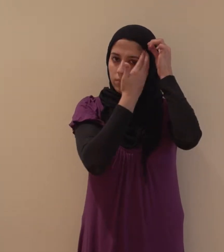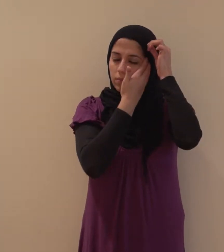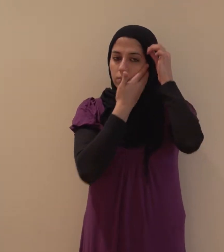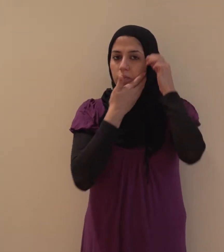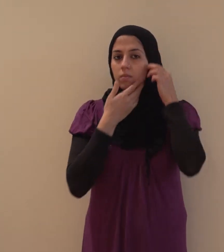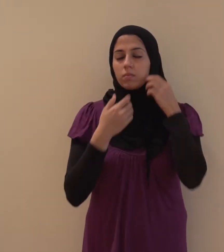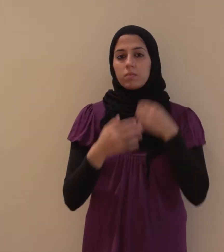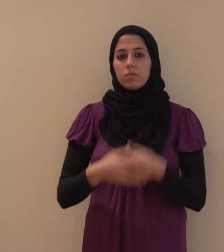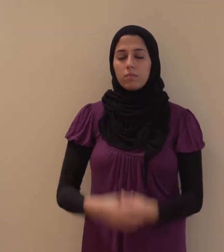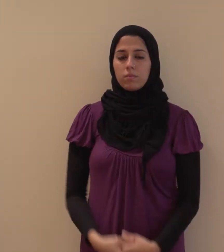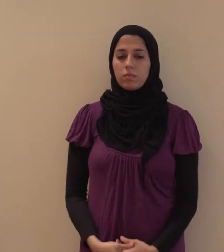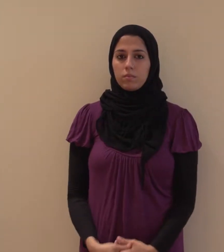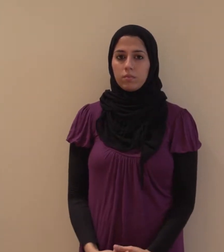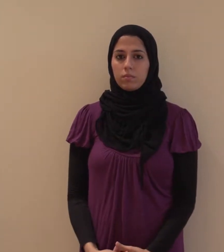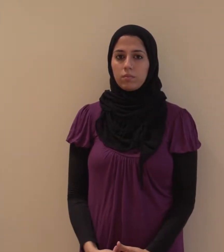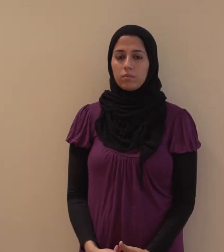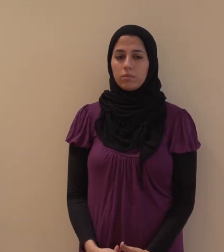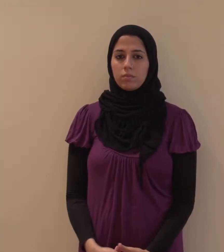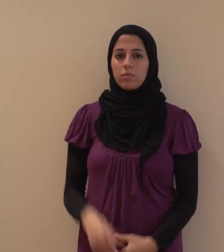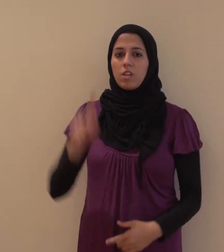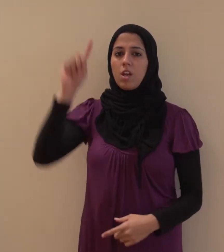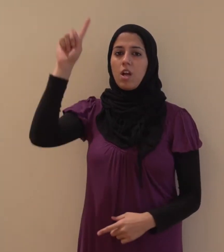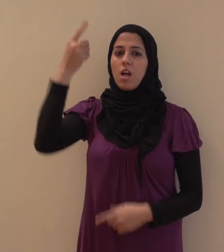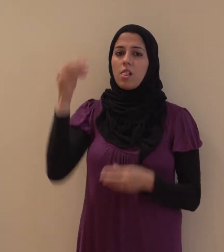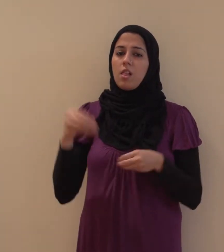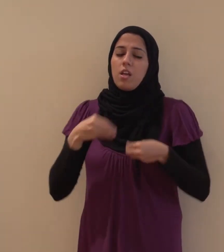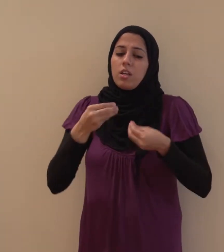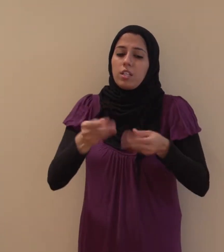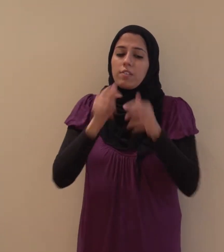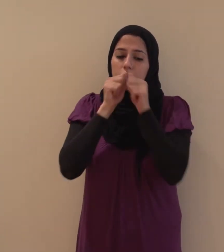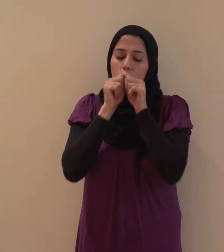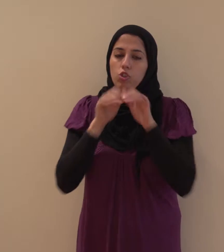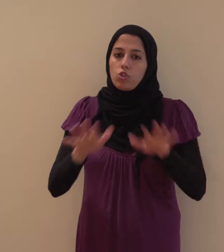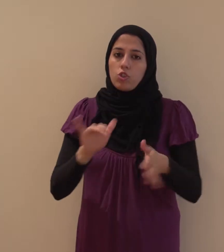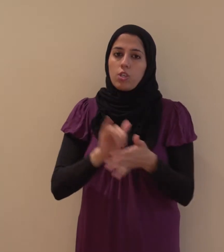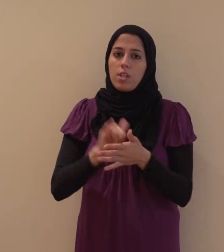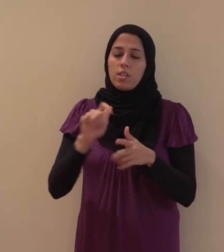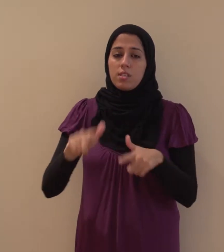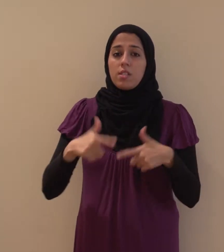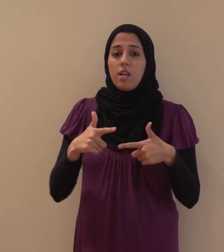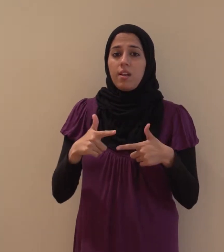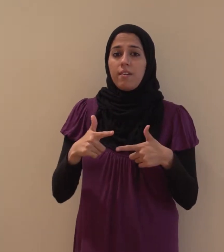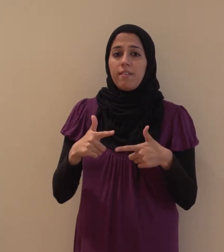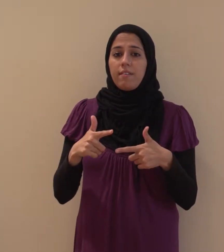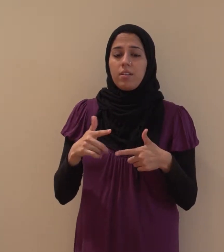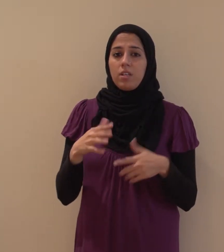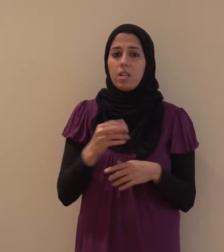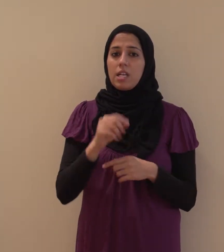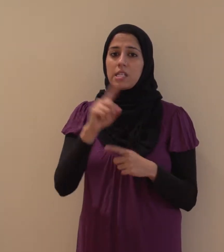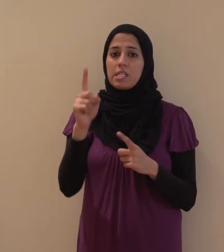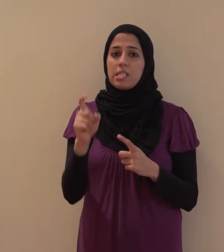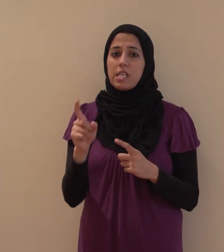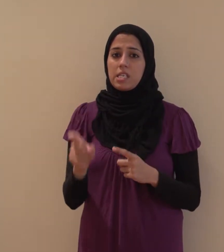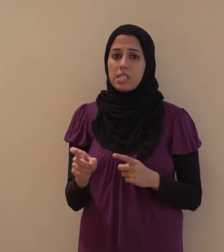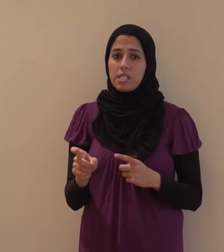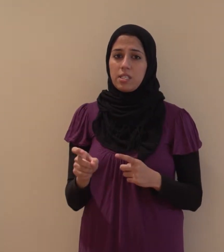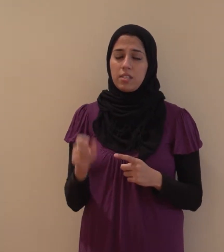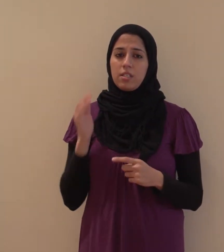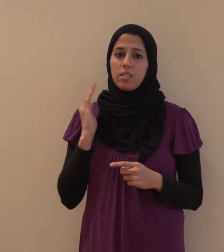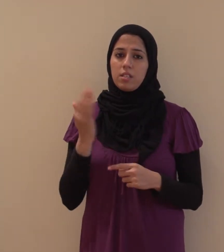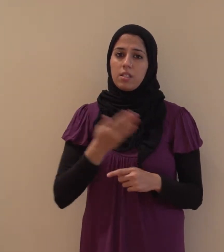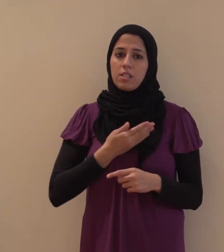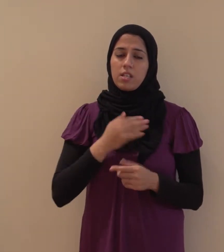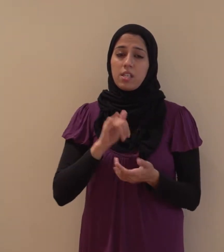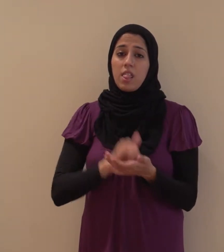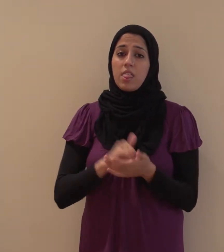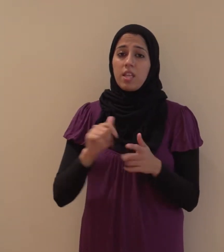He wants to see us that we are performing good deed or we are staying away from obeying Allah subhanahu wa ta'ala